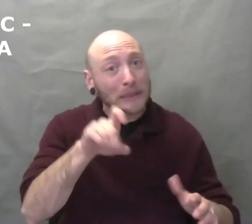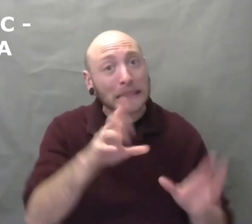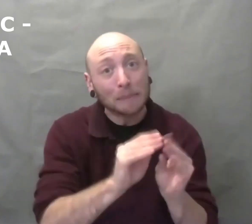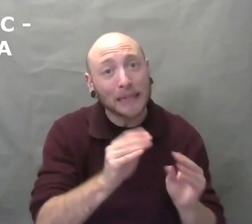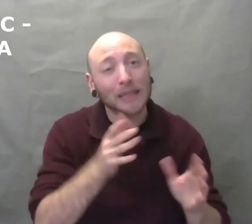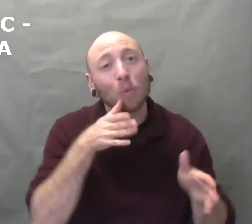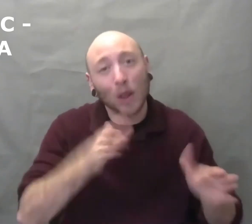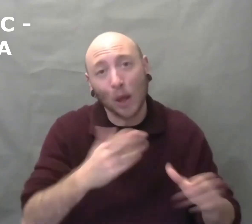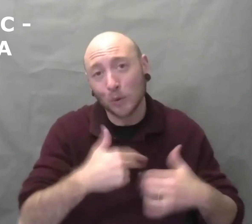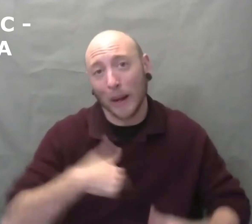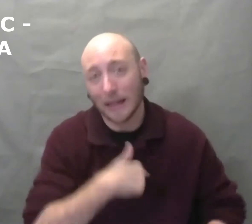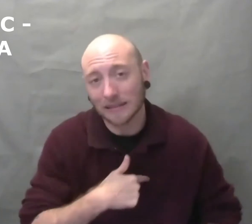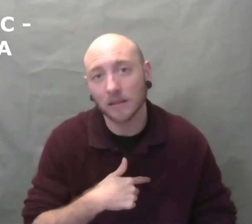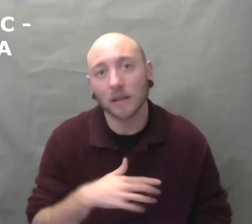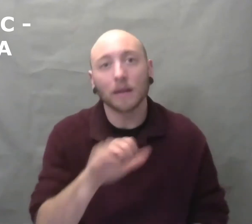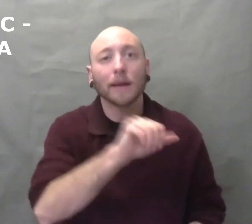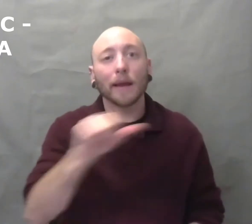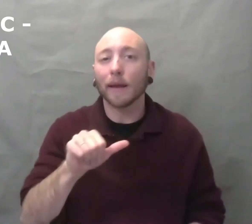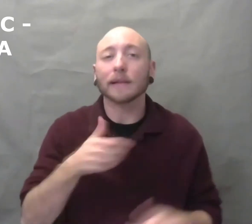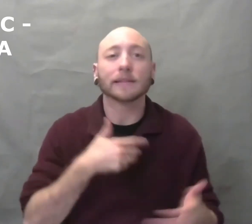does. It doesn't matter if it's a men's meeting, women's meeting,